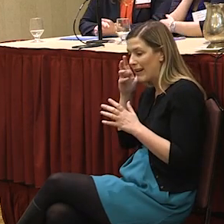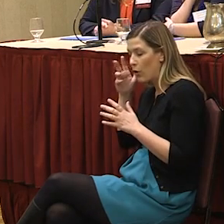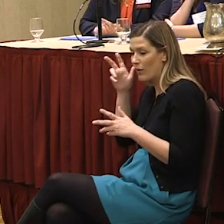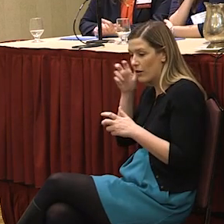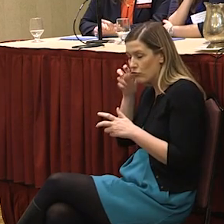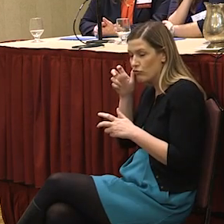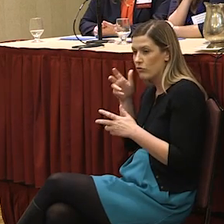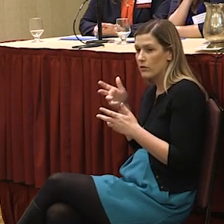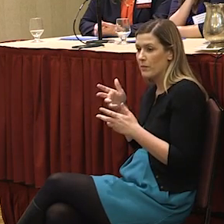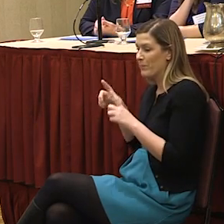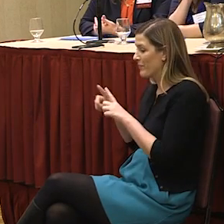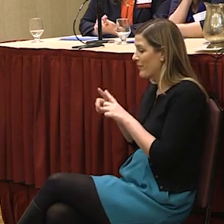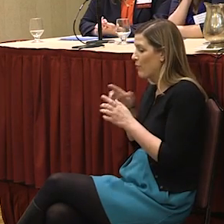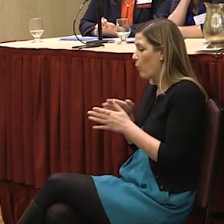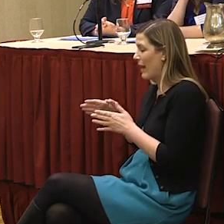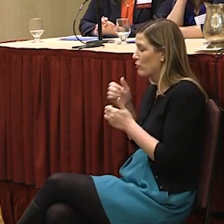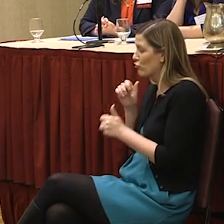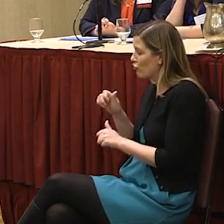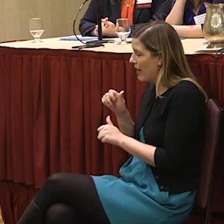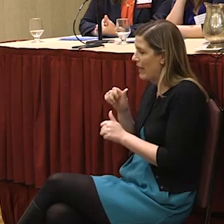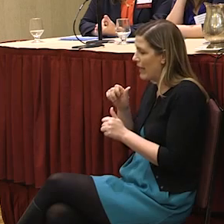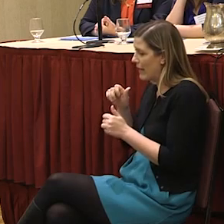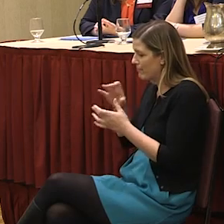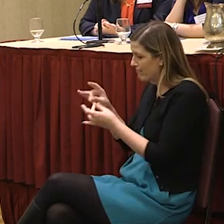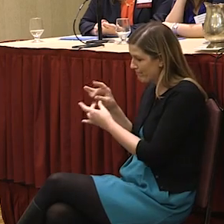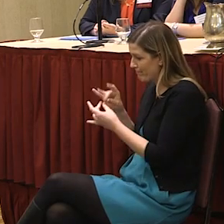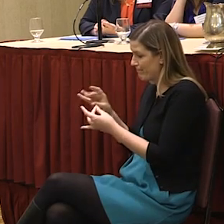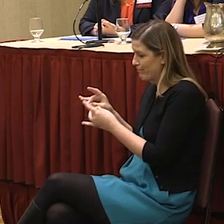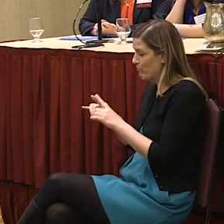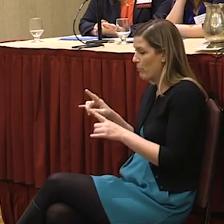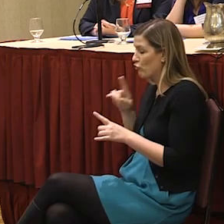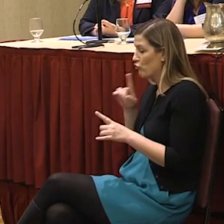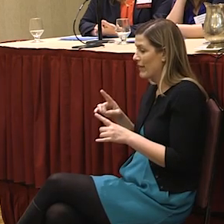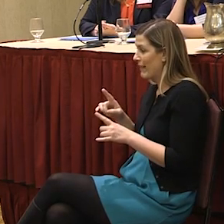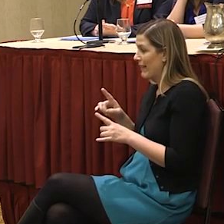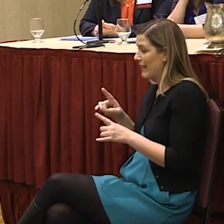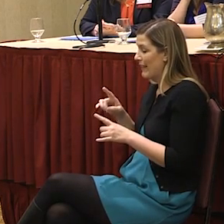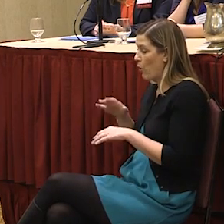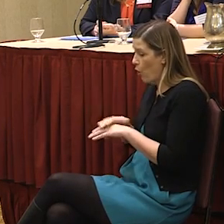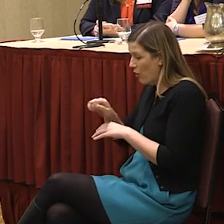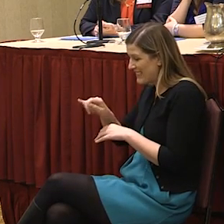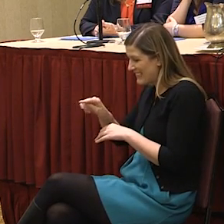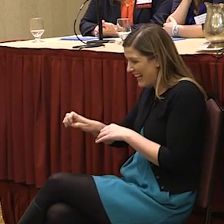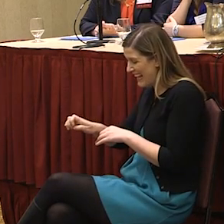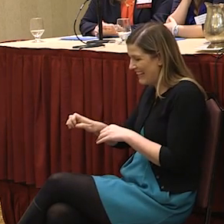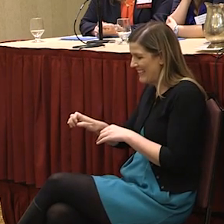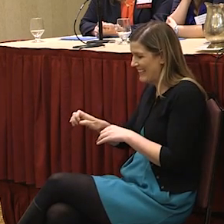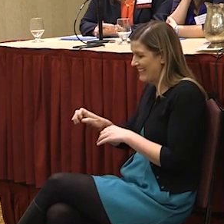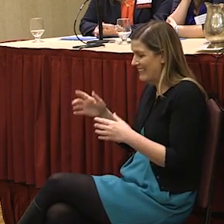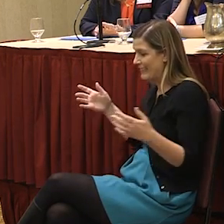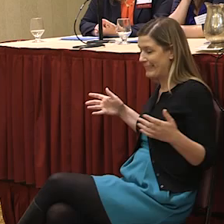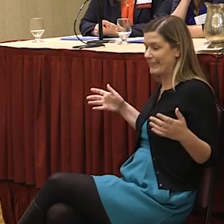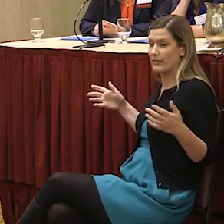radio. There's different methods that we are trying to get the word out there, but really on the site, and there's Donna.